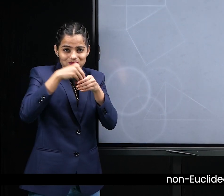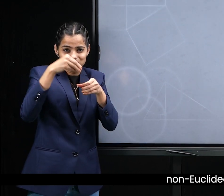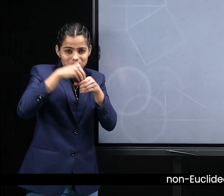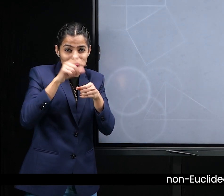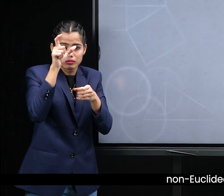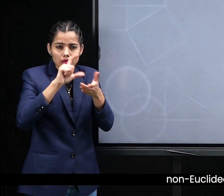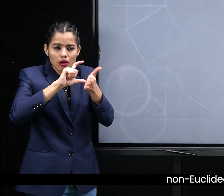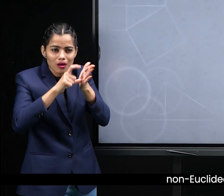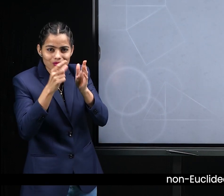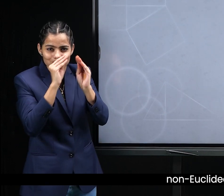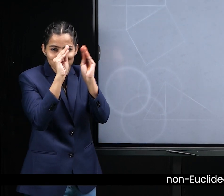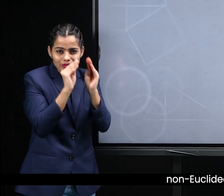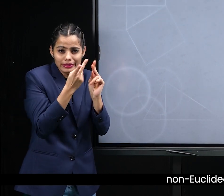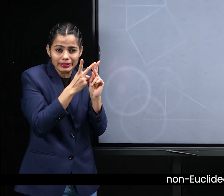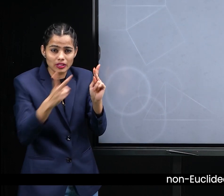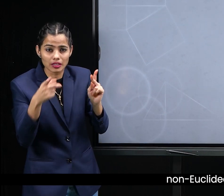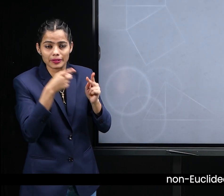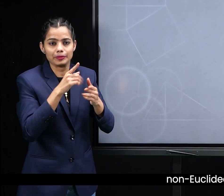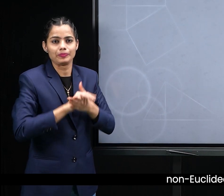Non-Euclidean geometry.